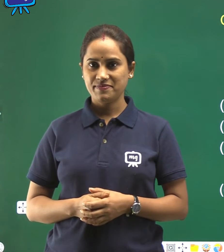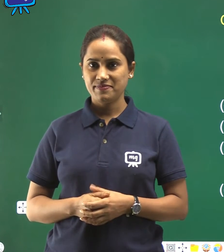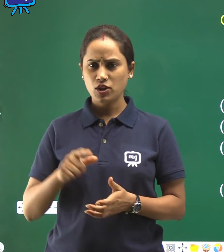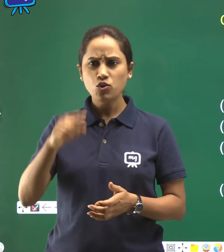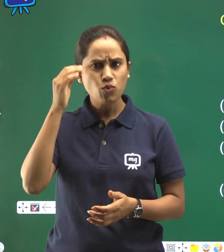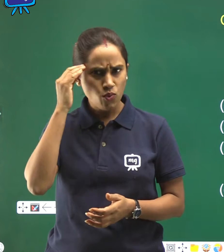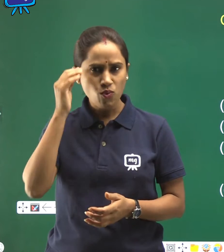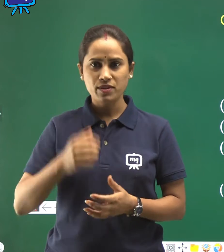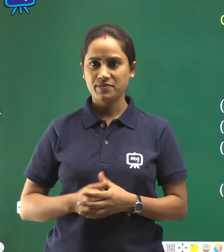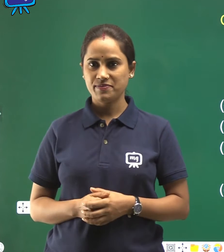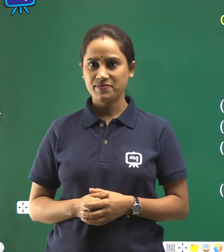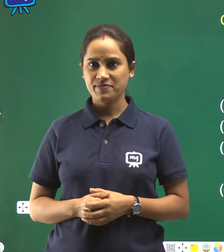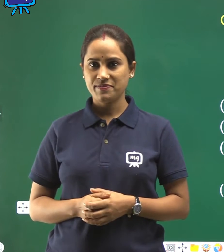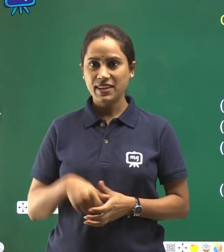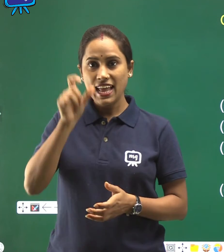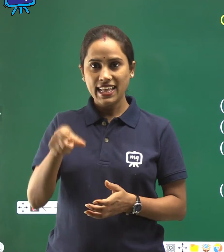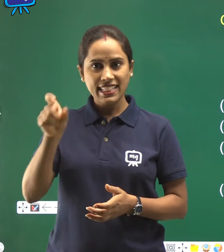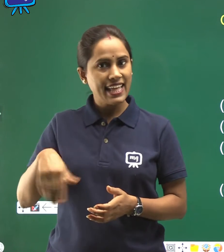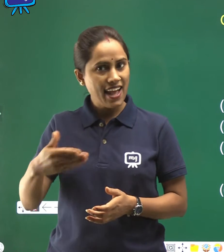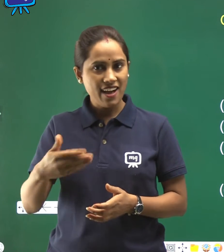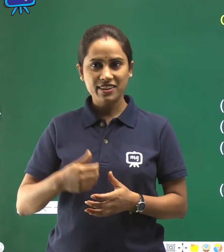You know, they are